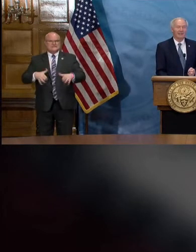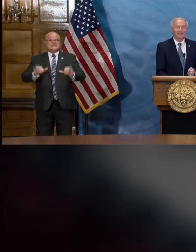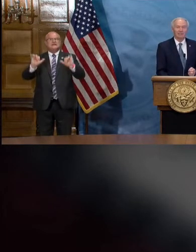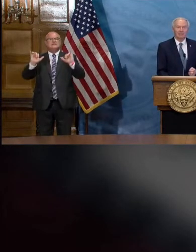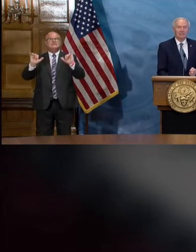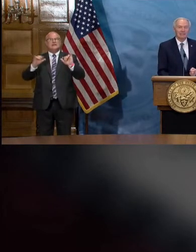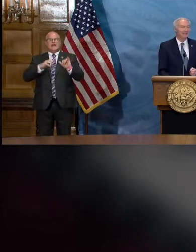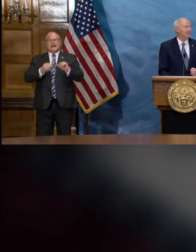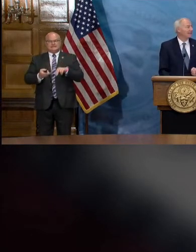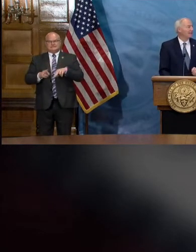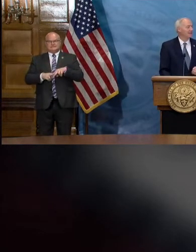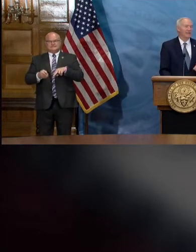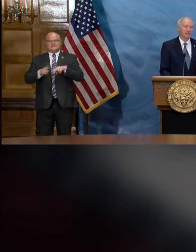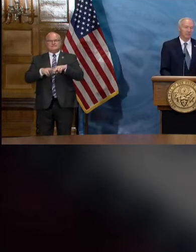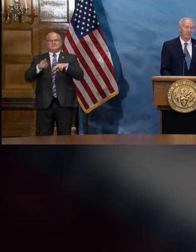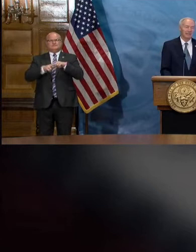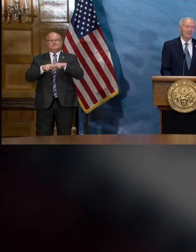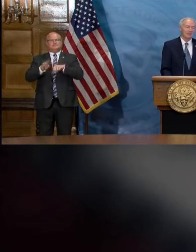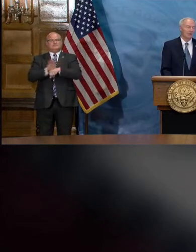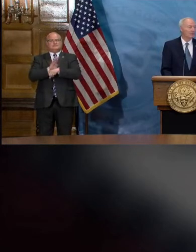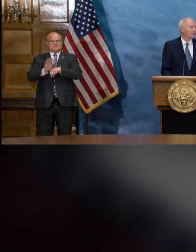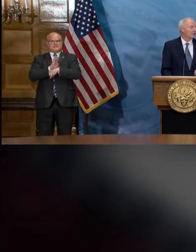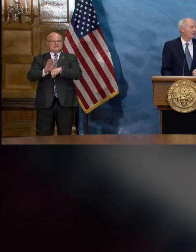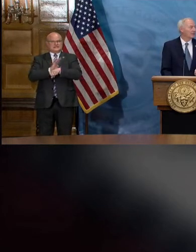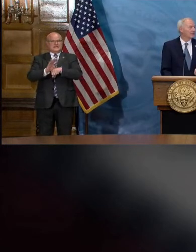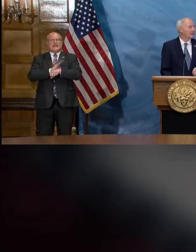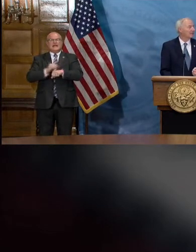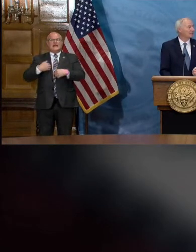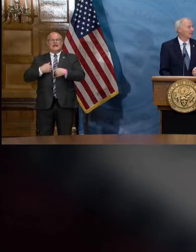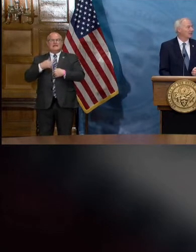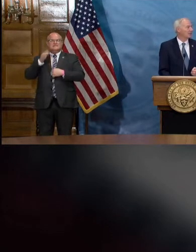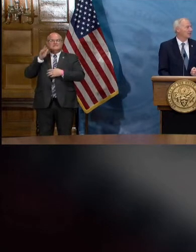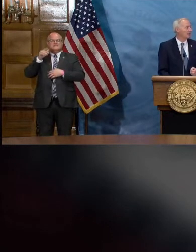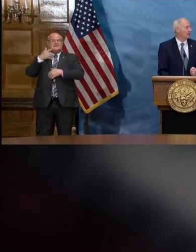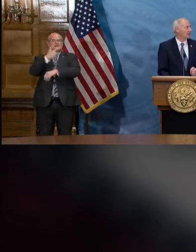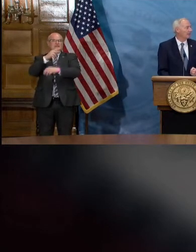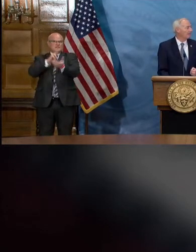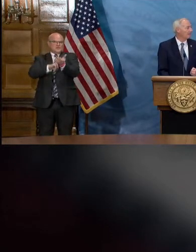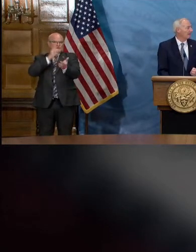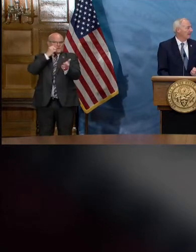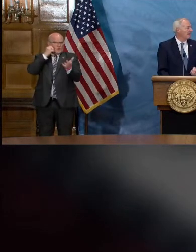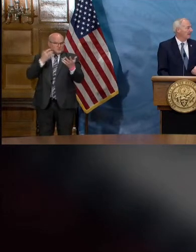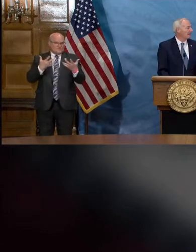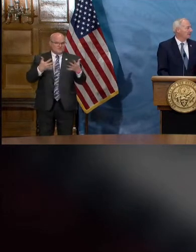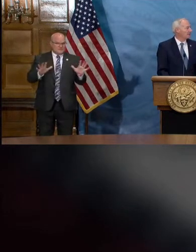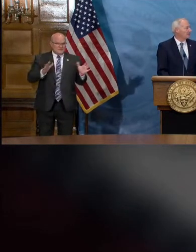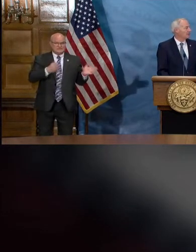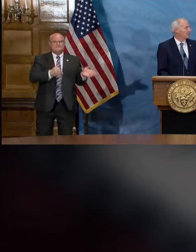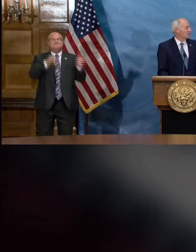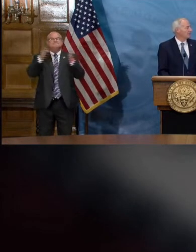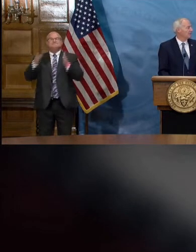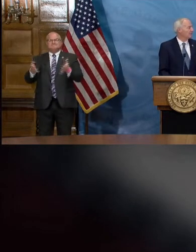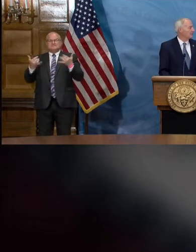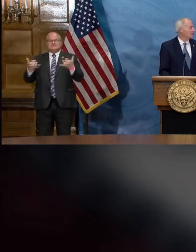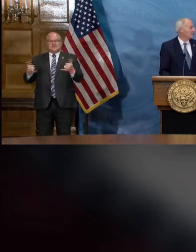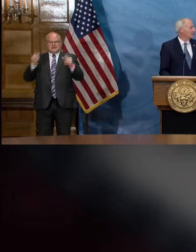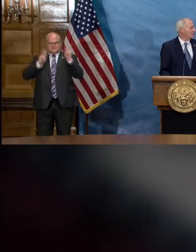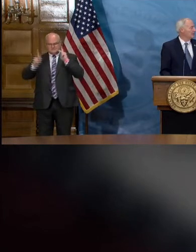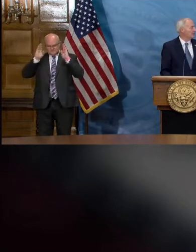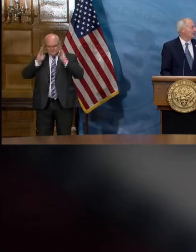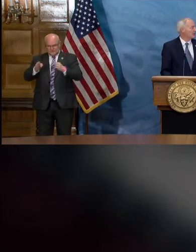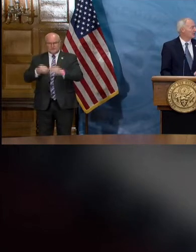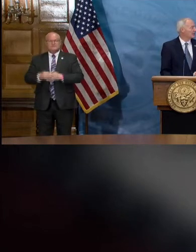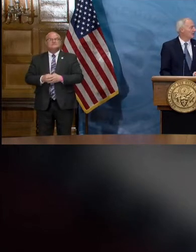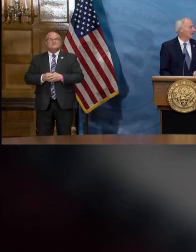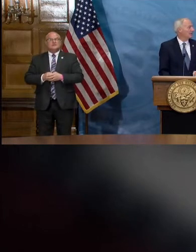their availability as they completed their long-term care facility program. And so the total doses